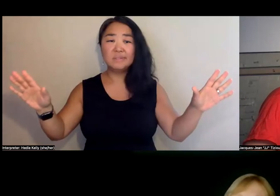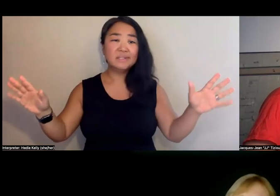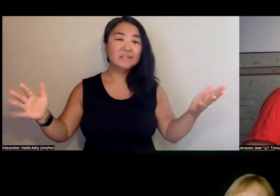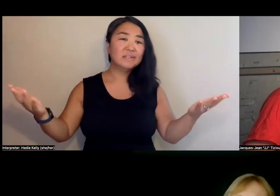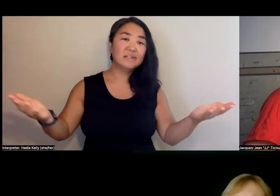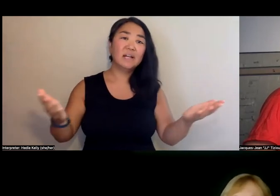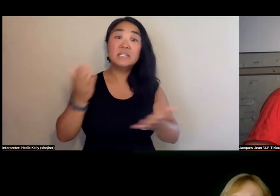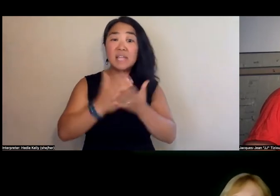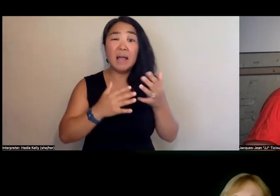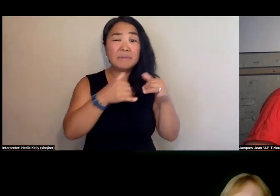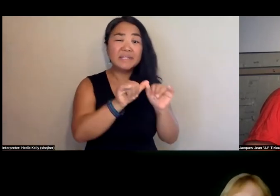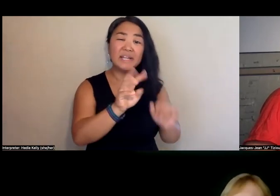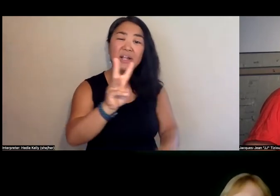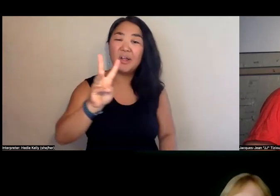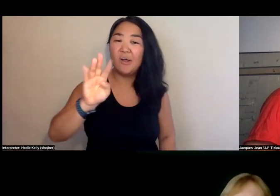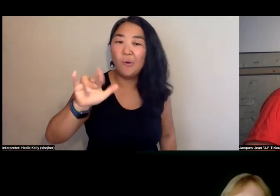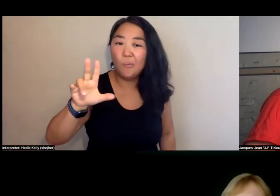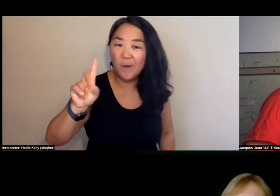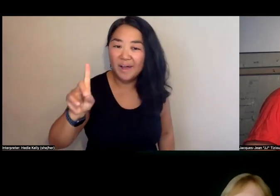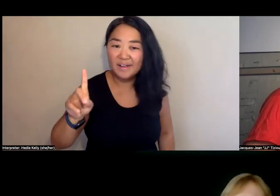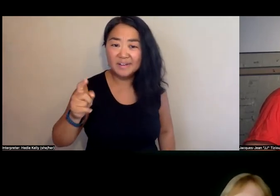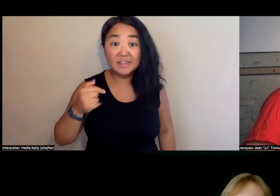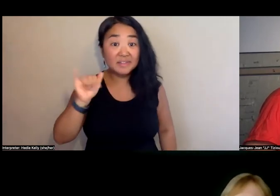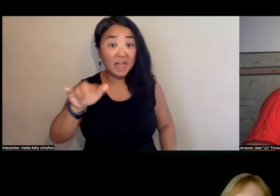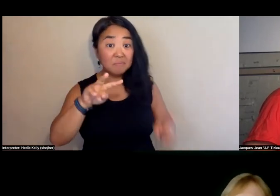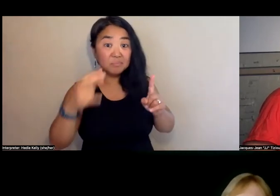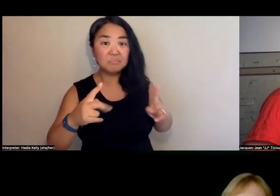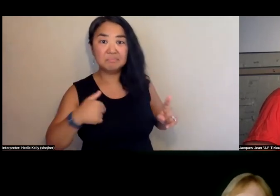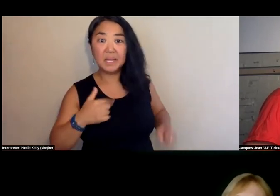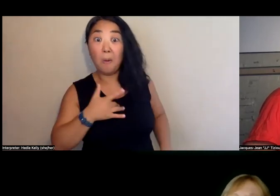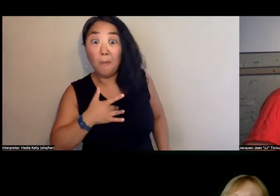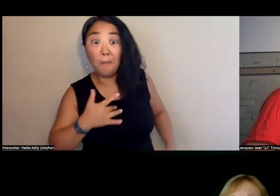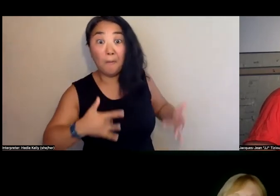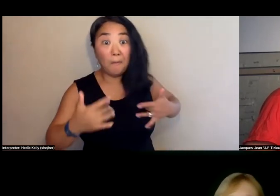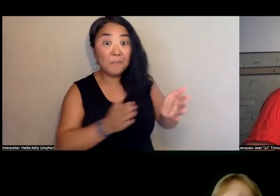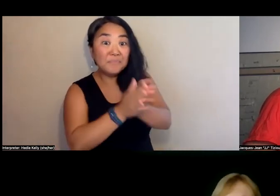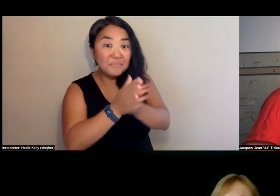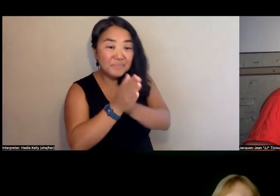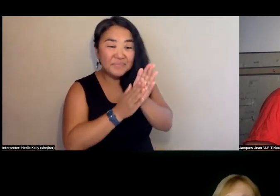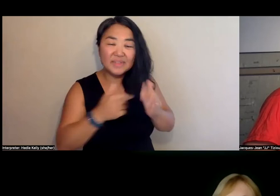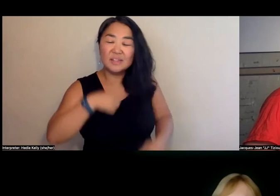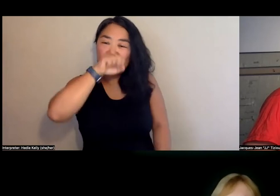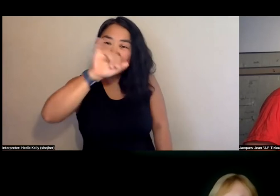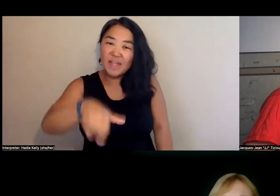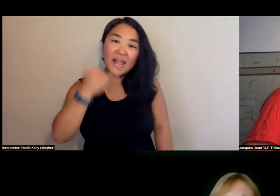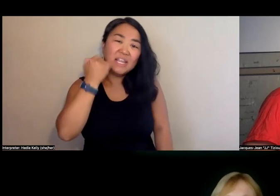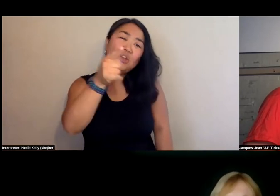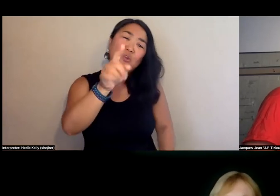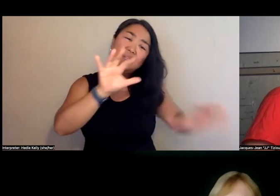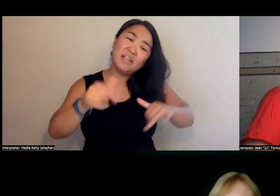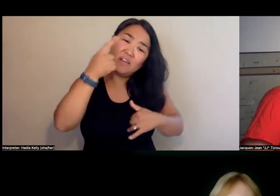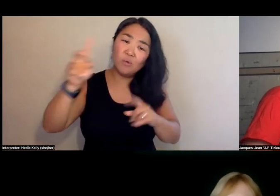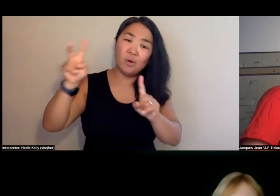that some of it's wild. So from that perspective, I'm very excited about it and love the idea that you've done this for Philadelphia.